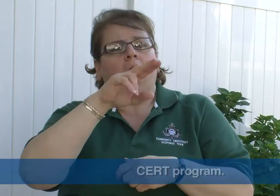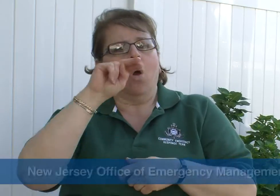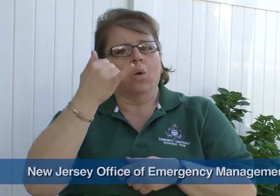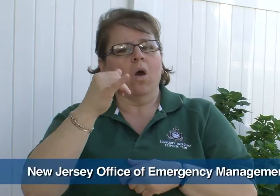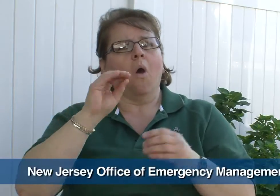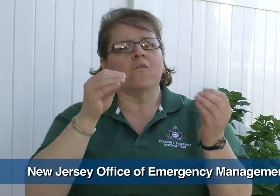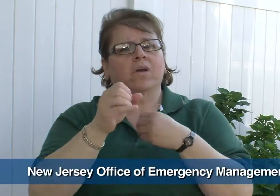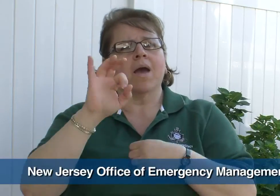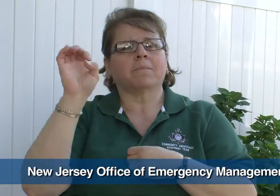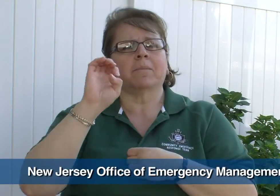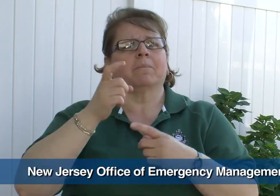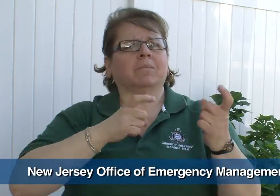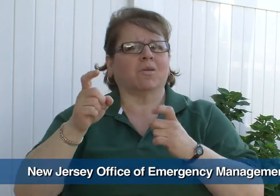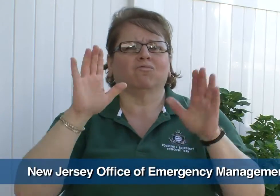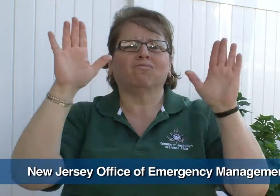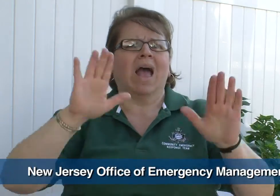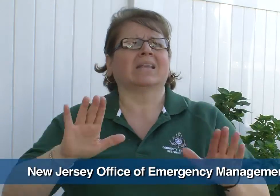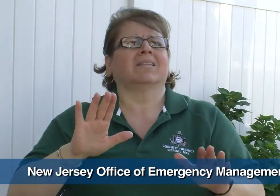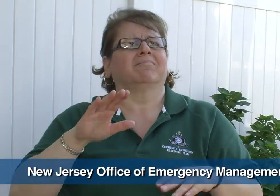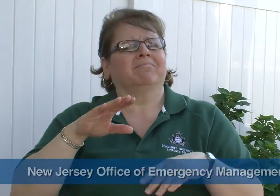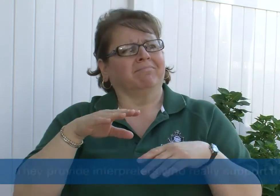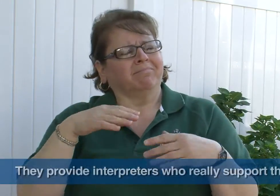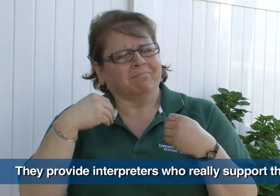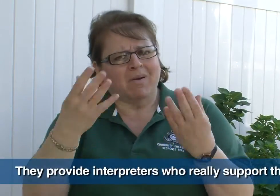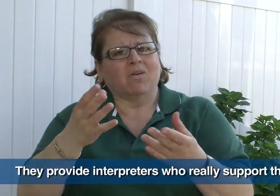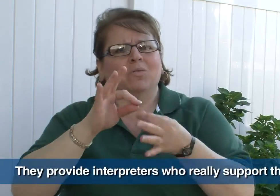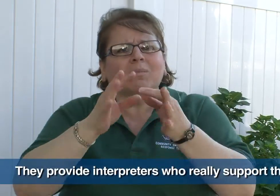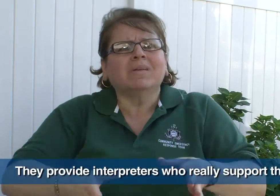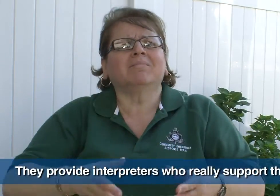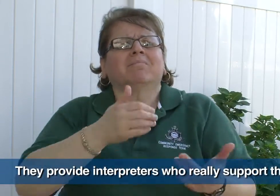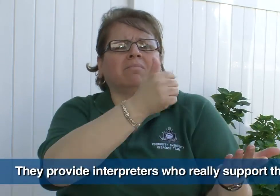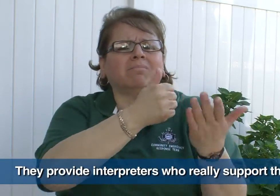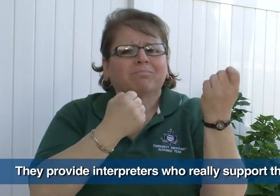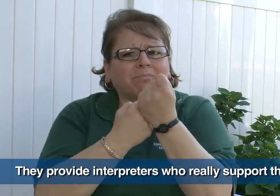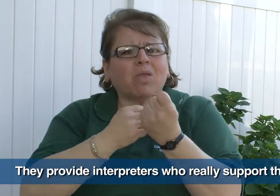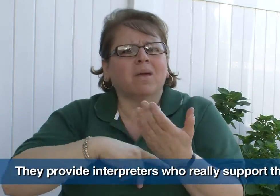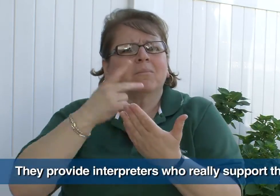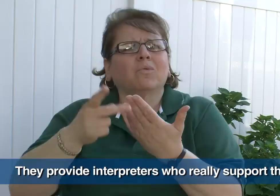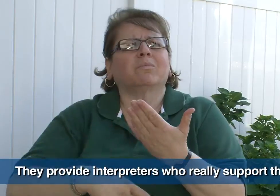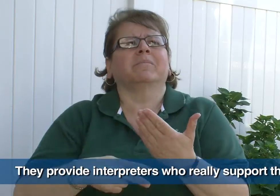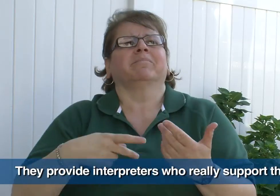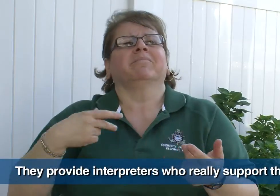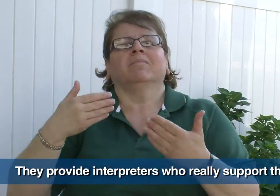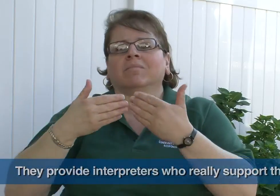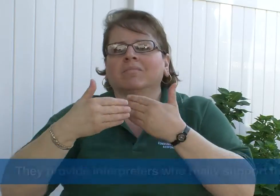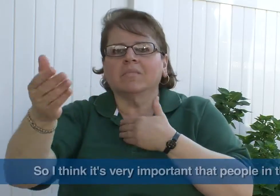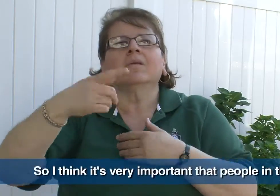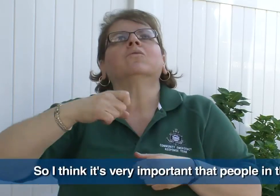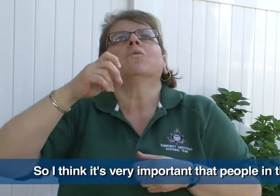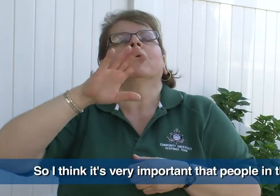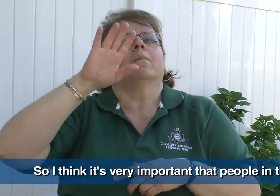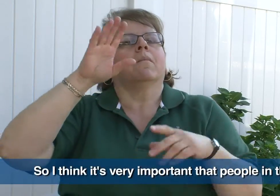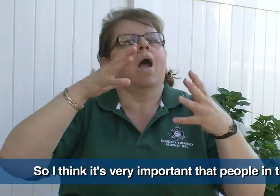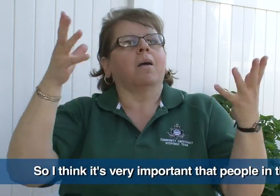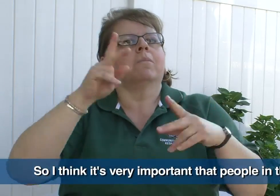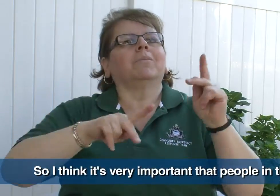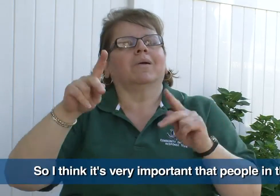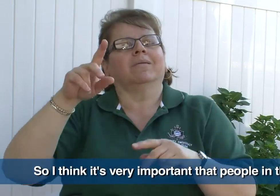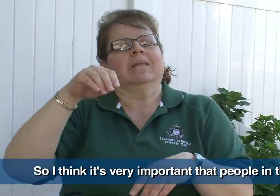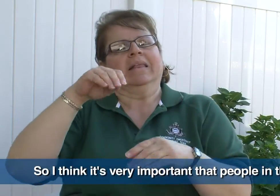New Jersey Office of Emergency Management is great. They provide interpreters who really support that program. So I think it's very important that people in this